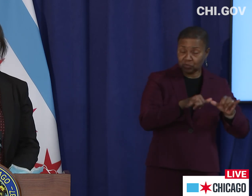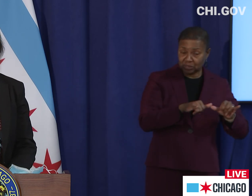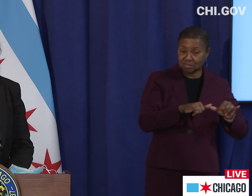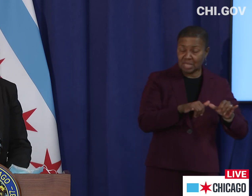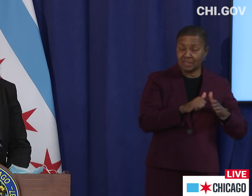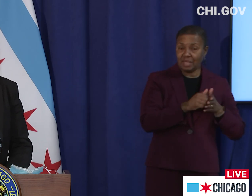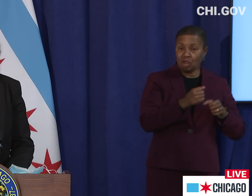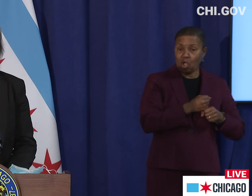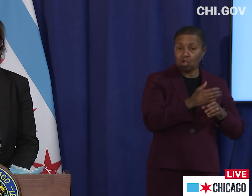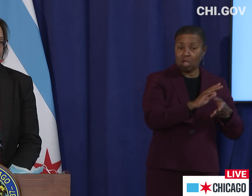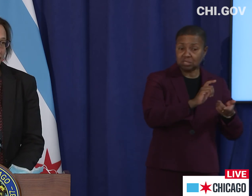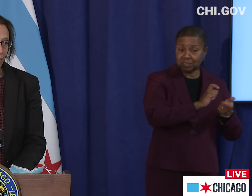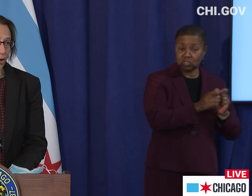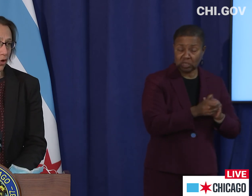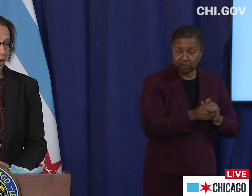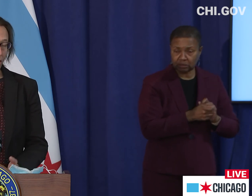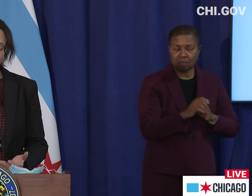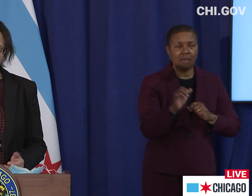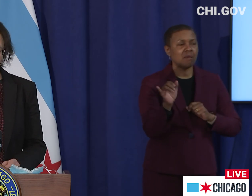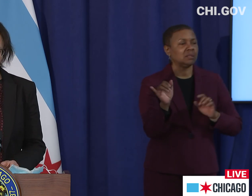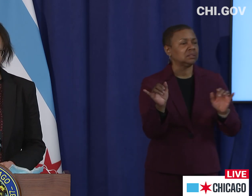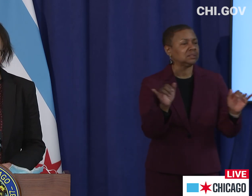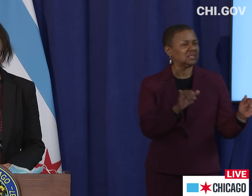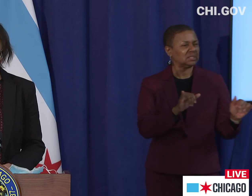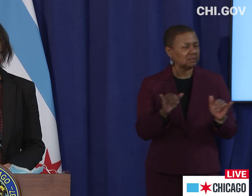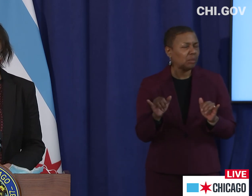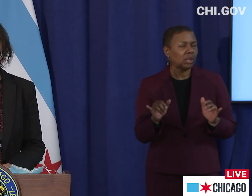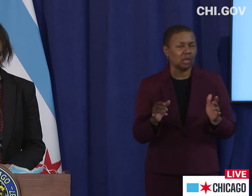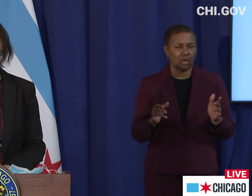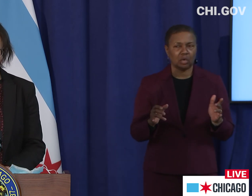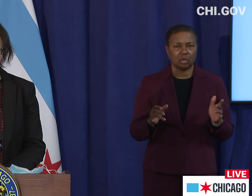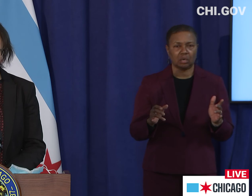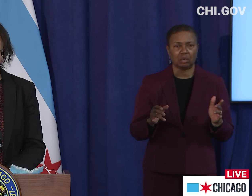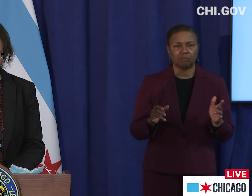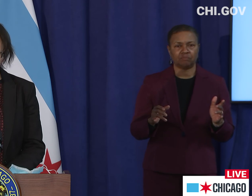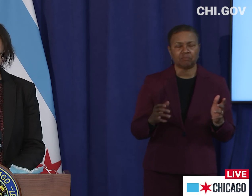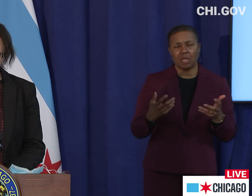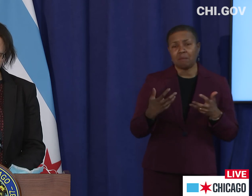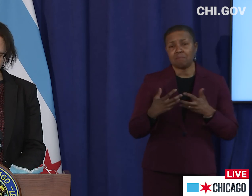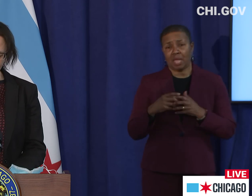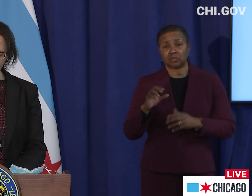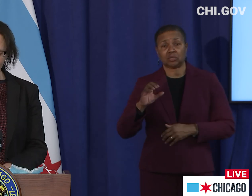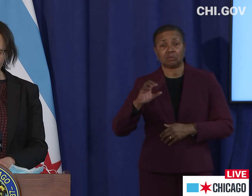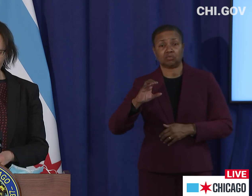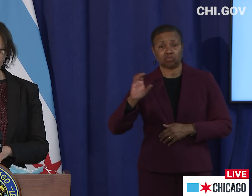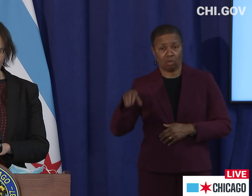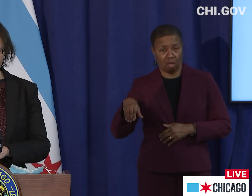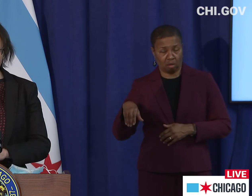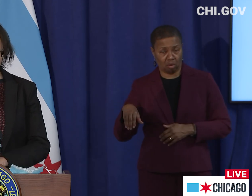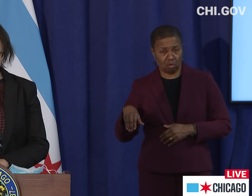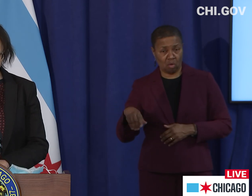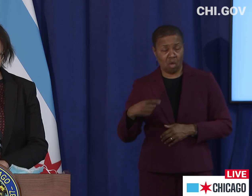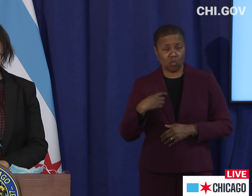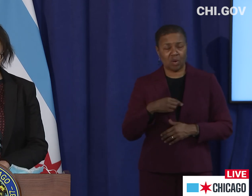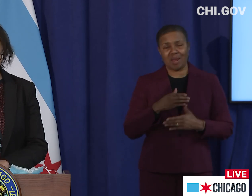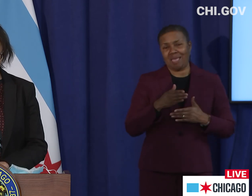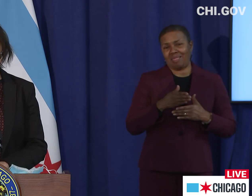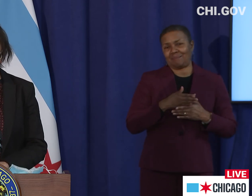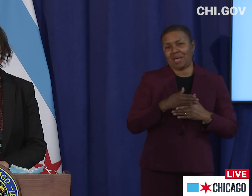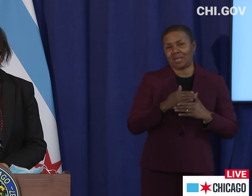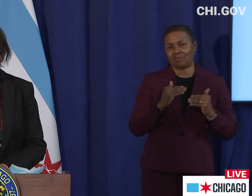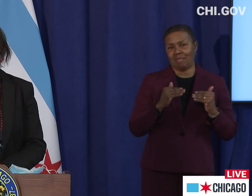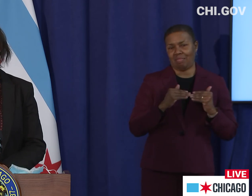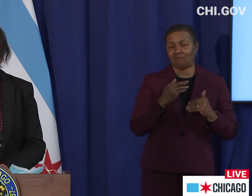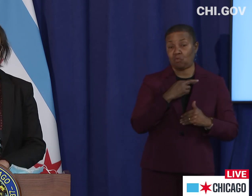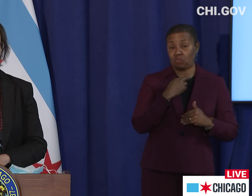those changes, it's very similar or practically in alignment with the city in that we are in the moderate level